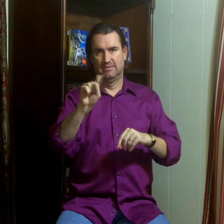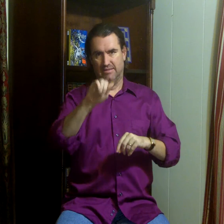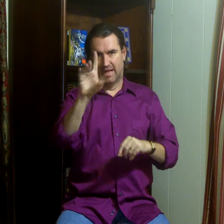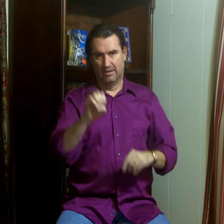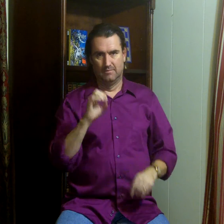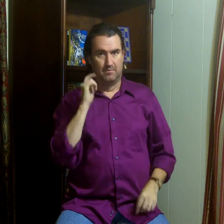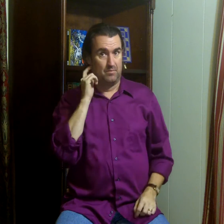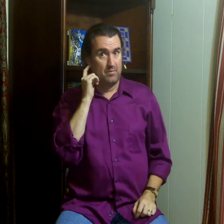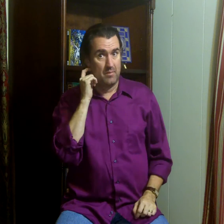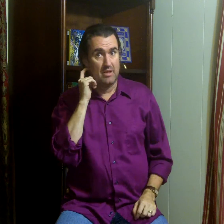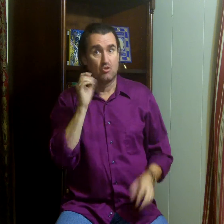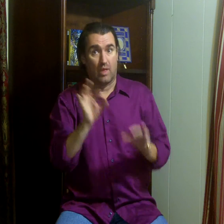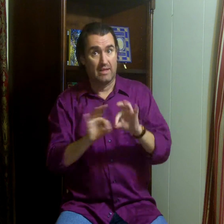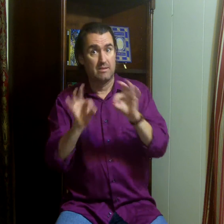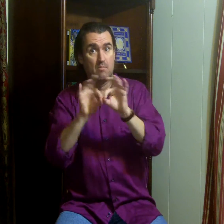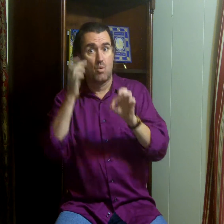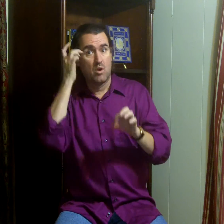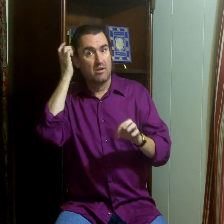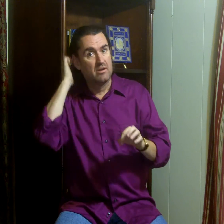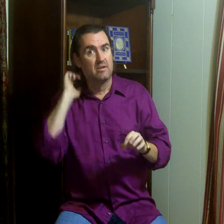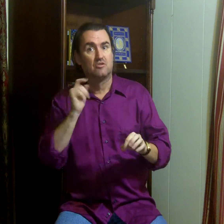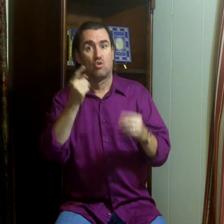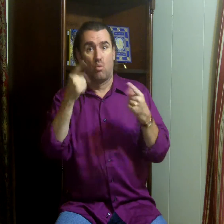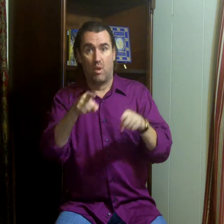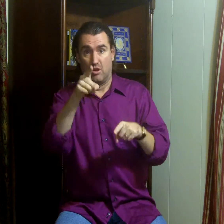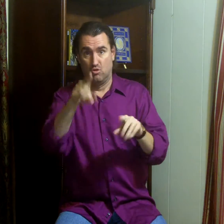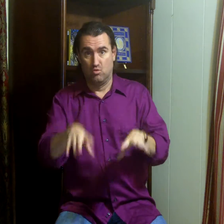going in so that you can effectively prep yourself